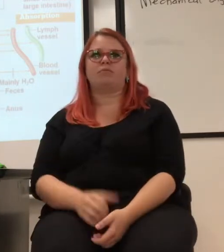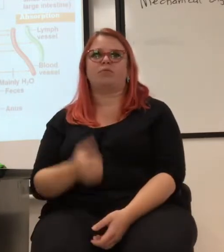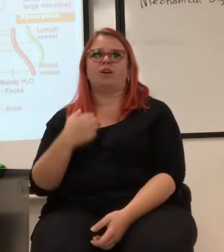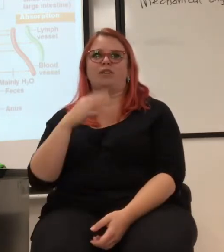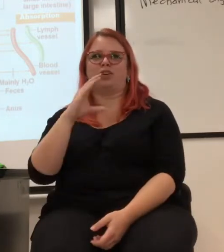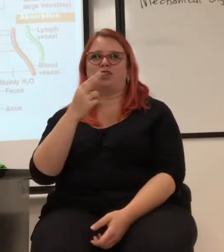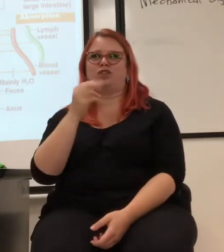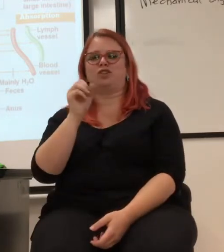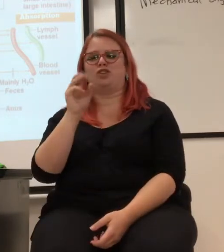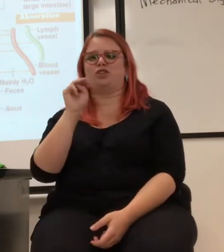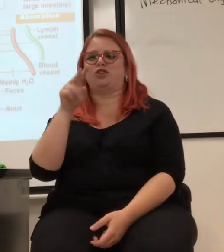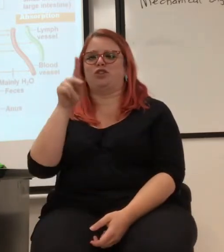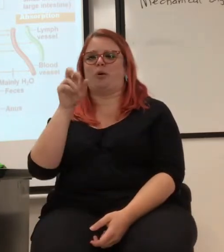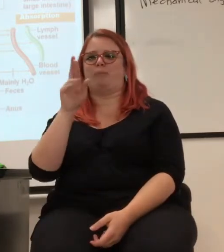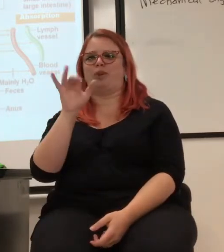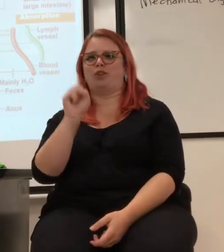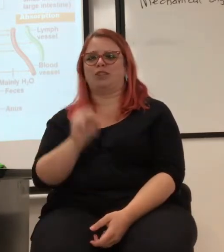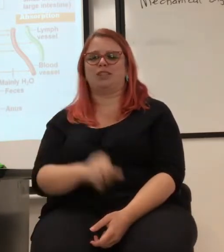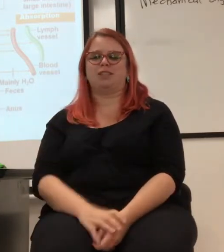Chompers.